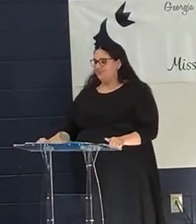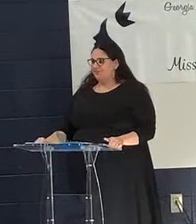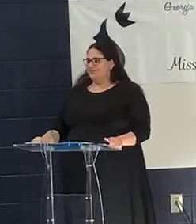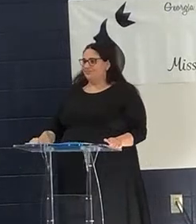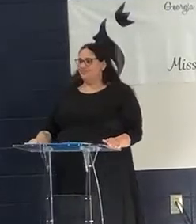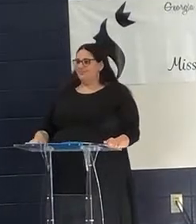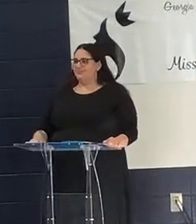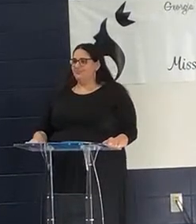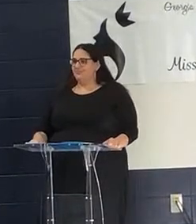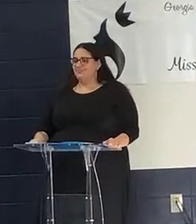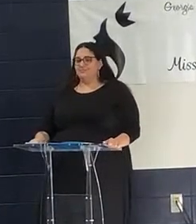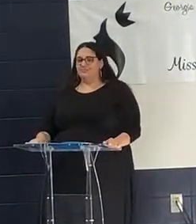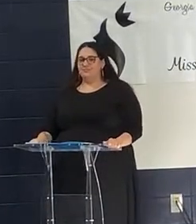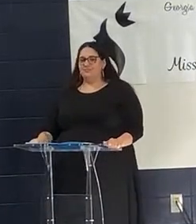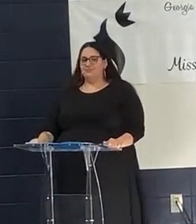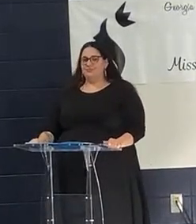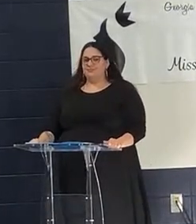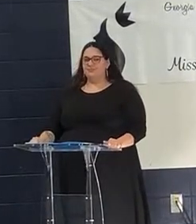is Hannah Collins.